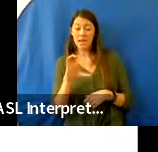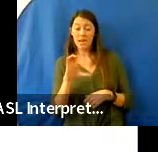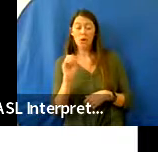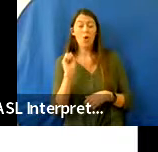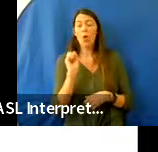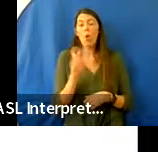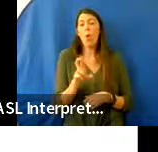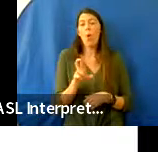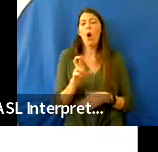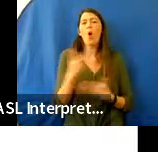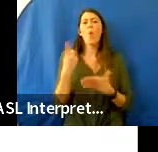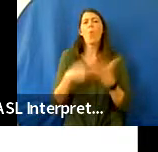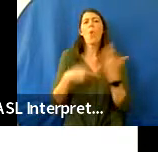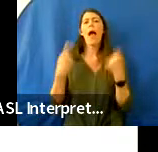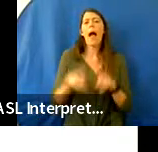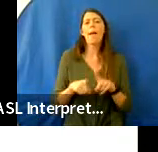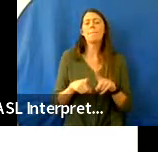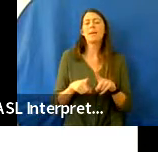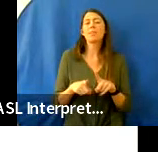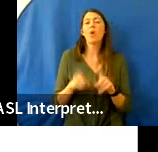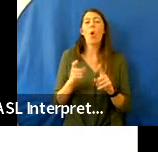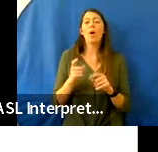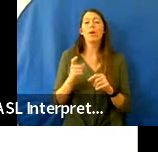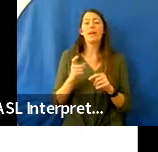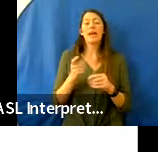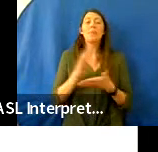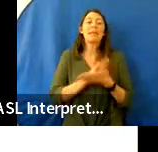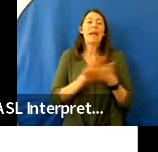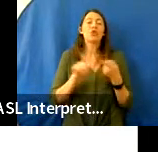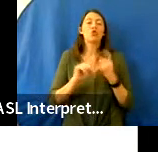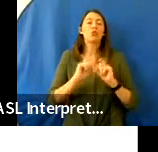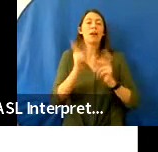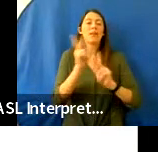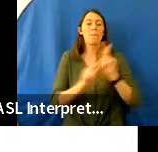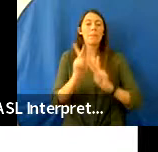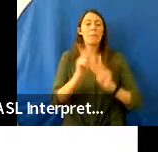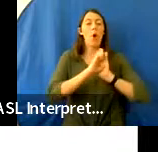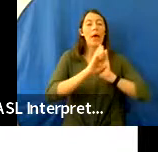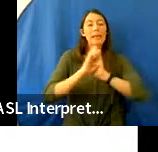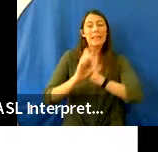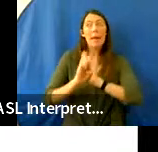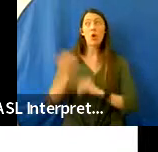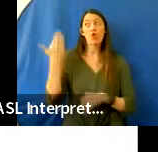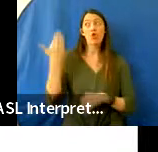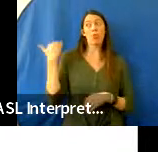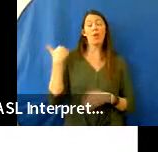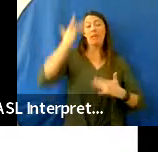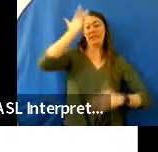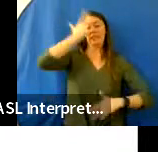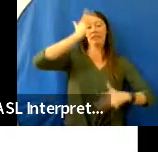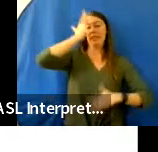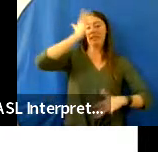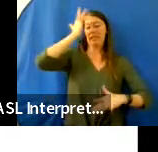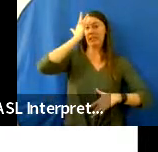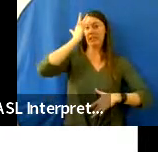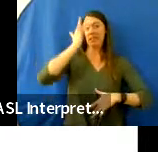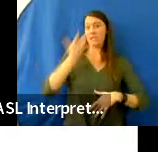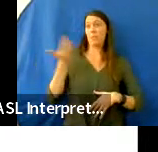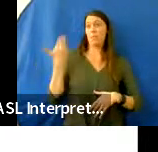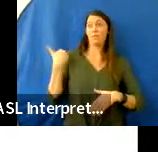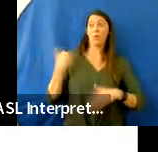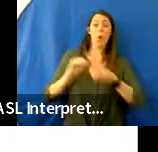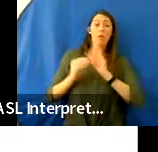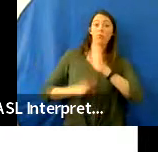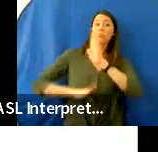that the average person is more familiar with that you could use over time. Because I'm thinking ahead, like what does this look like to stay